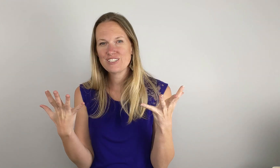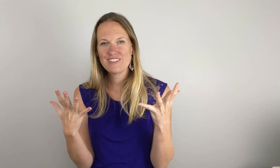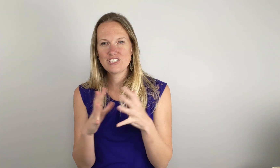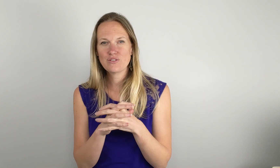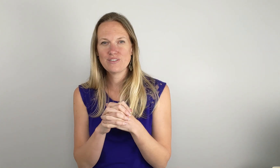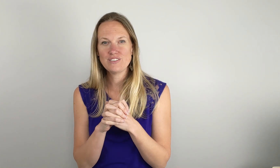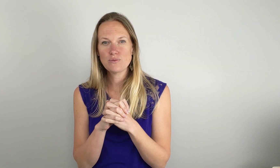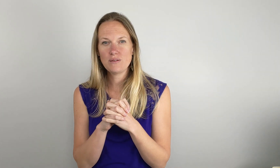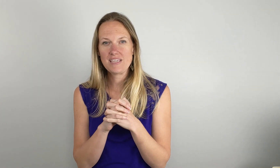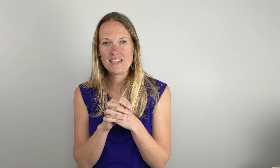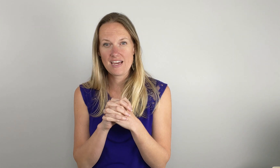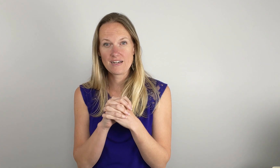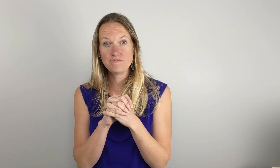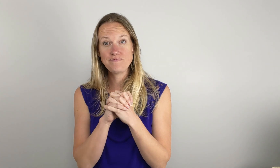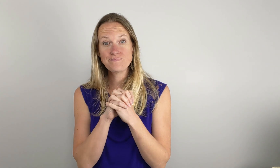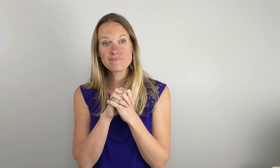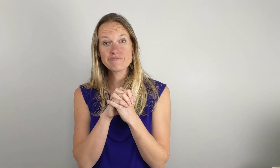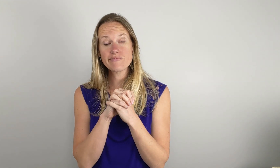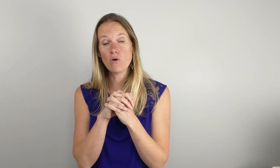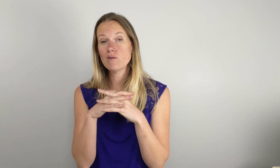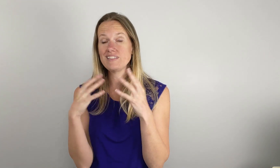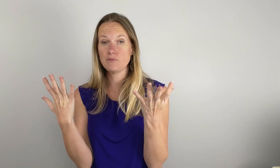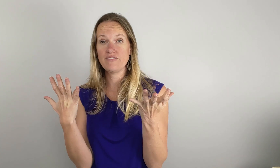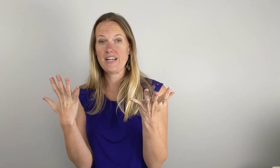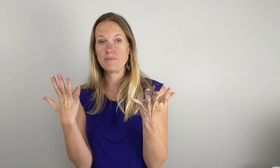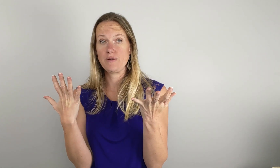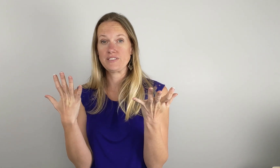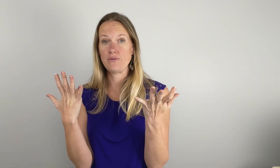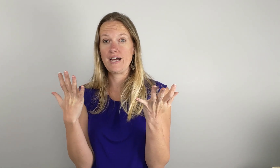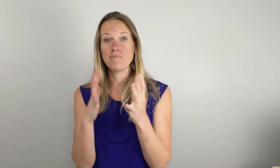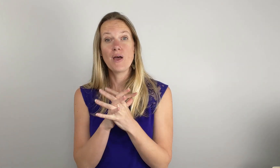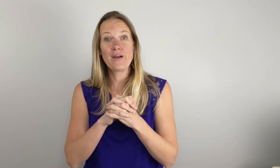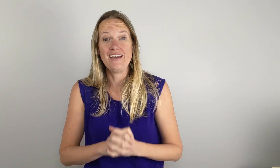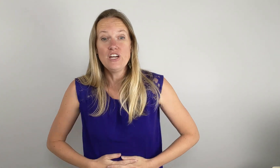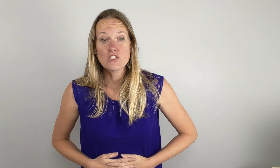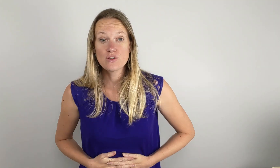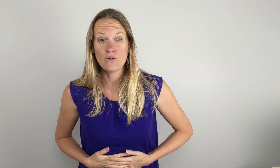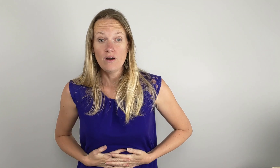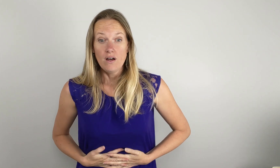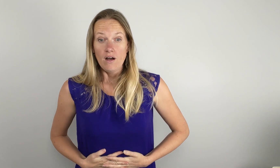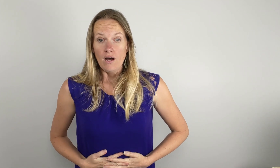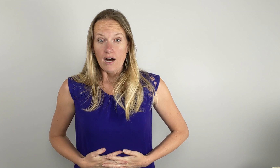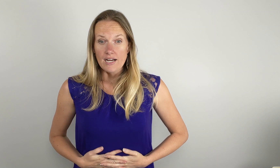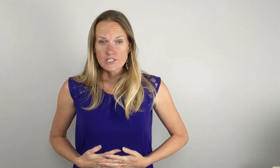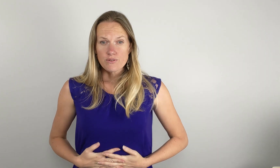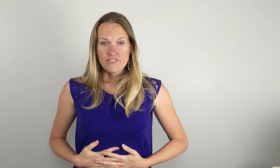sure the tutorials will be there. Or at least we'll give you an update what's going on. Okay, so to reveal